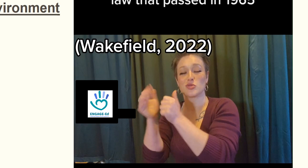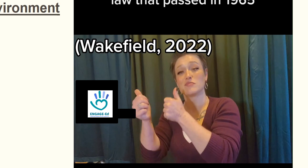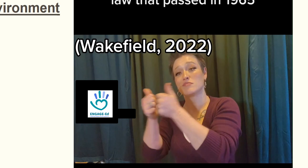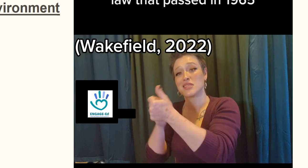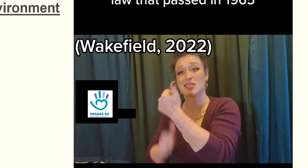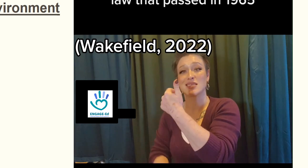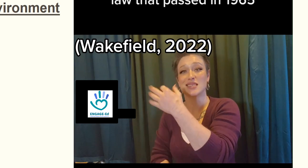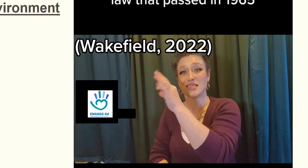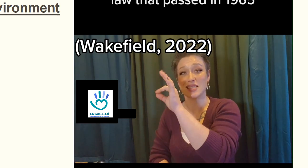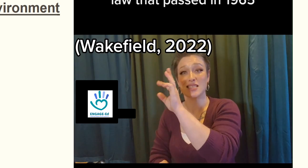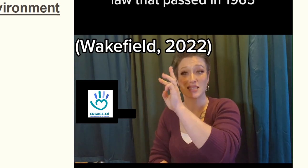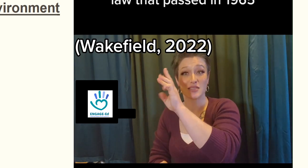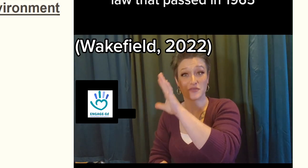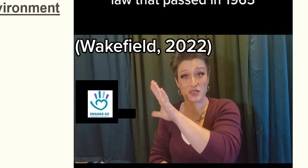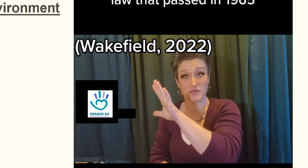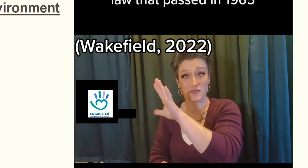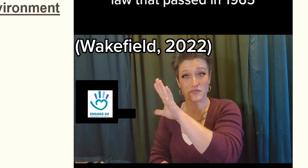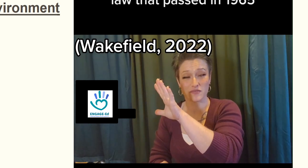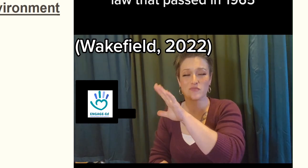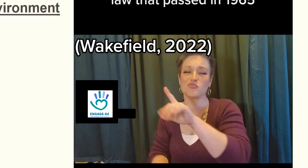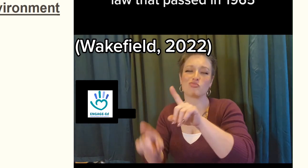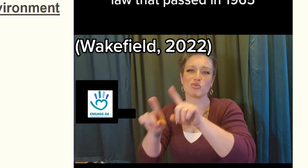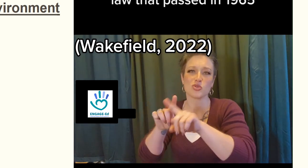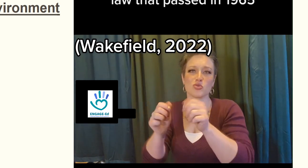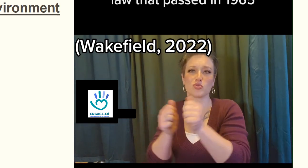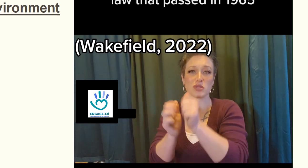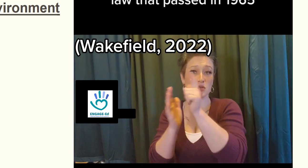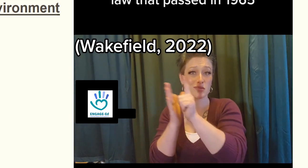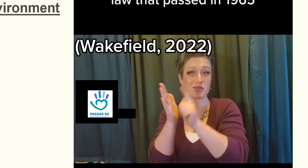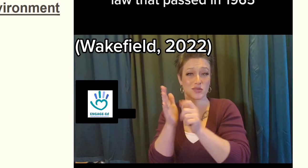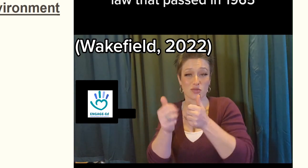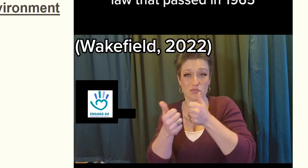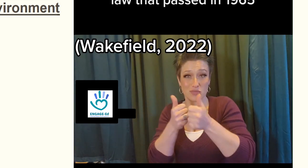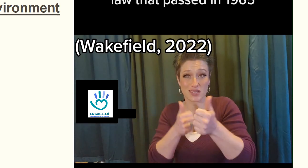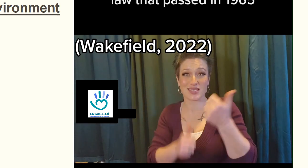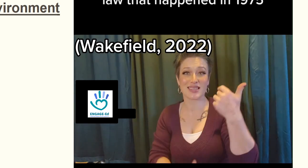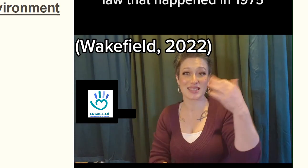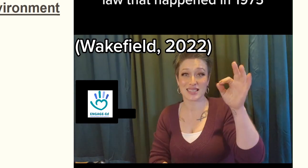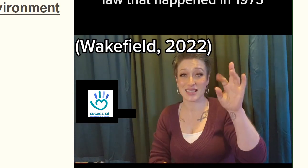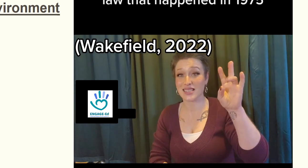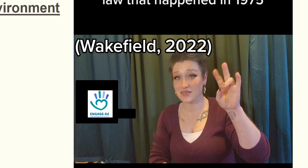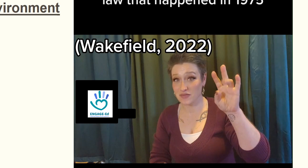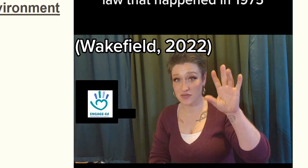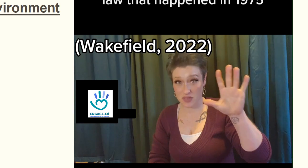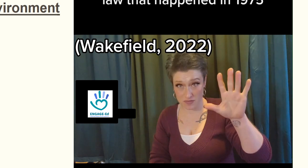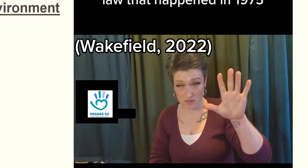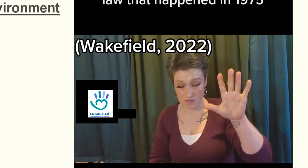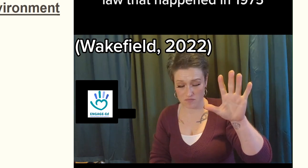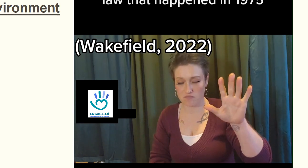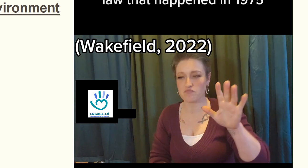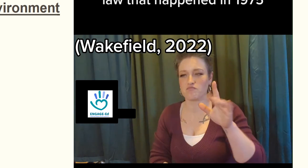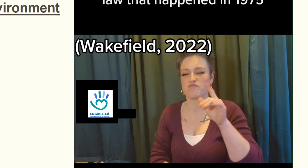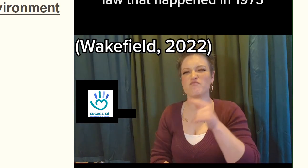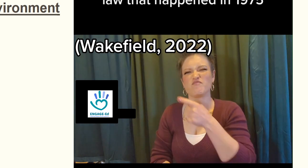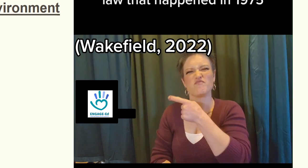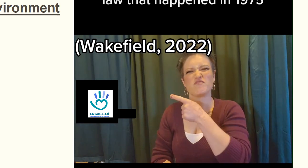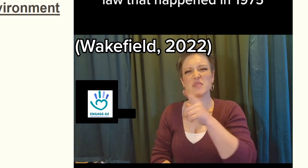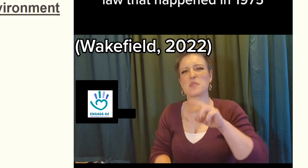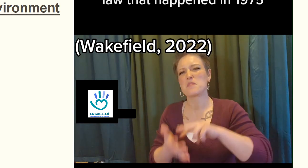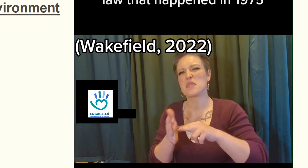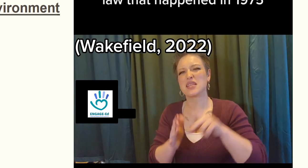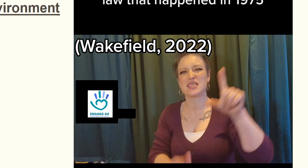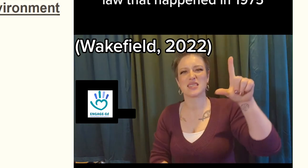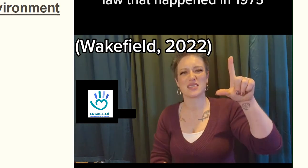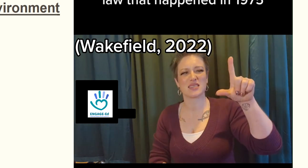This one was set up with the law that passed in 1965 and then clarified with the law that happened